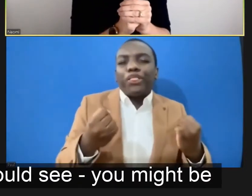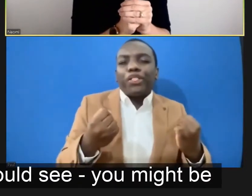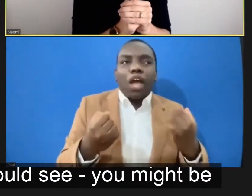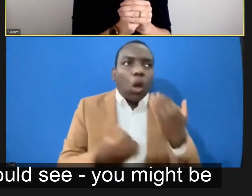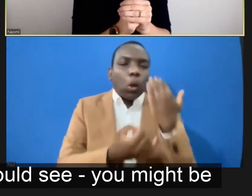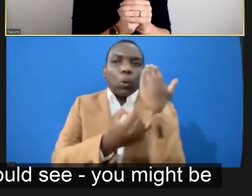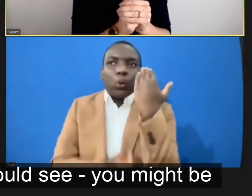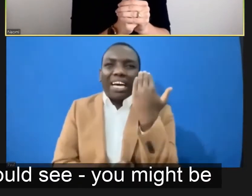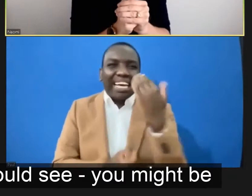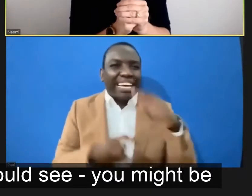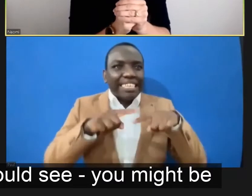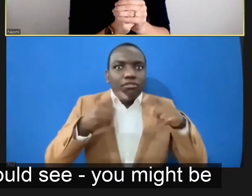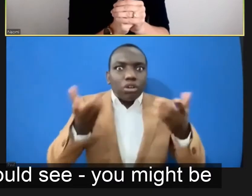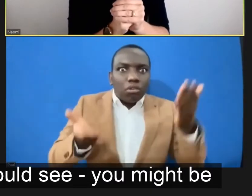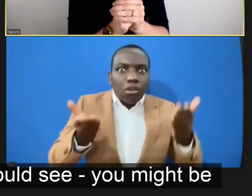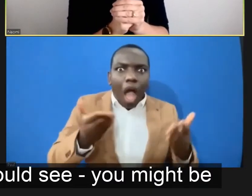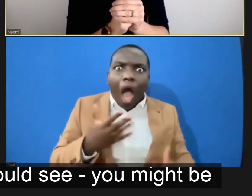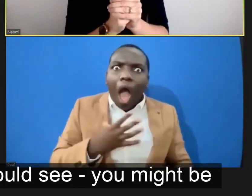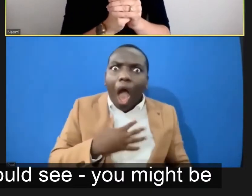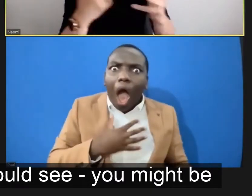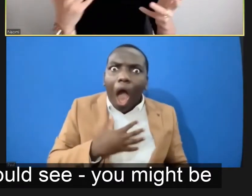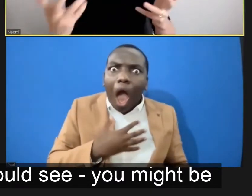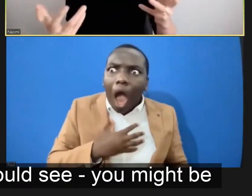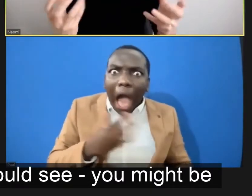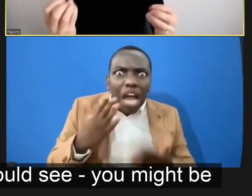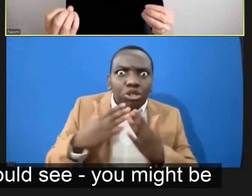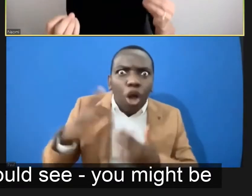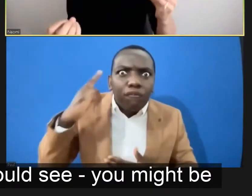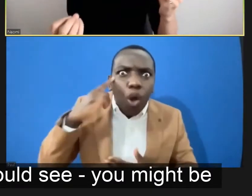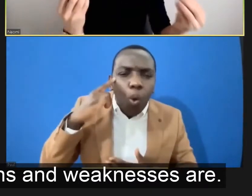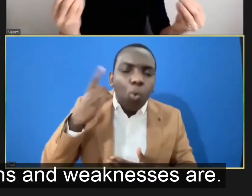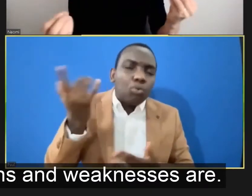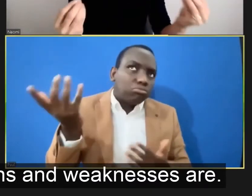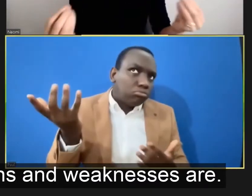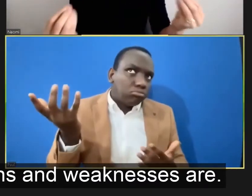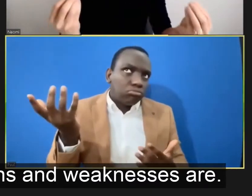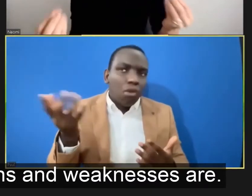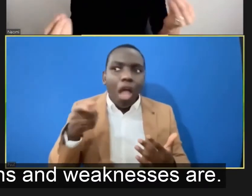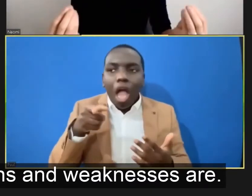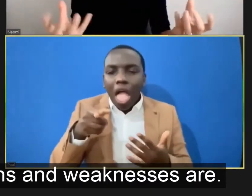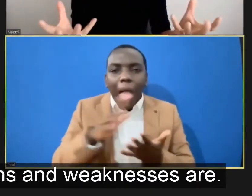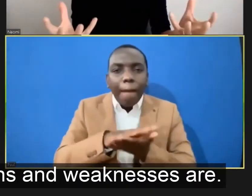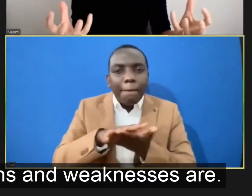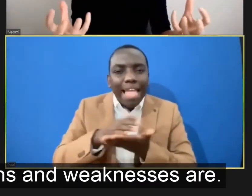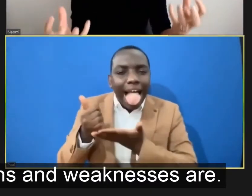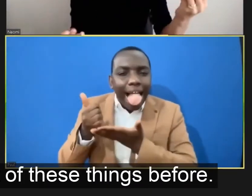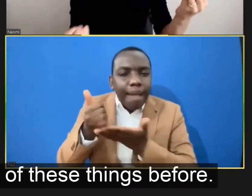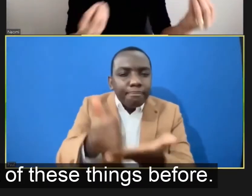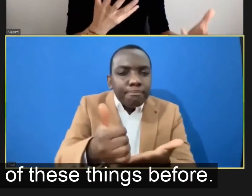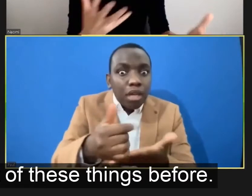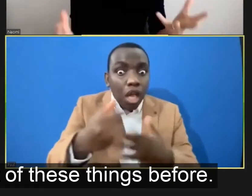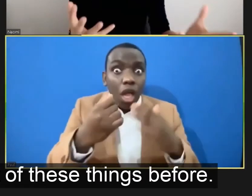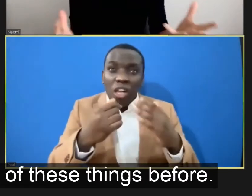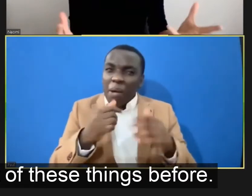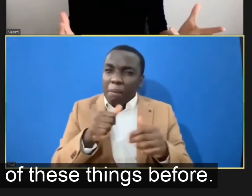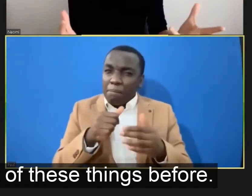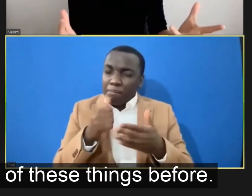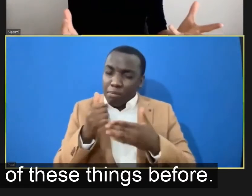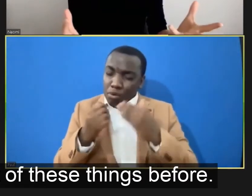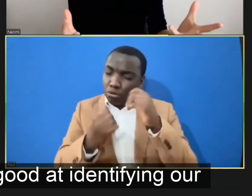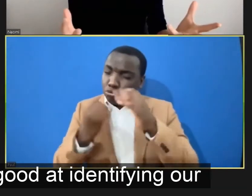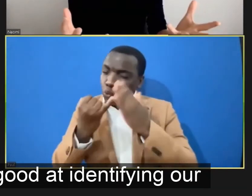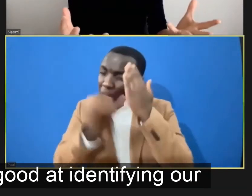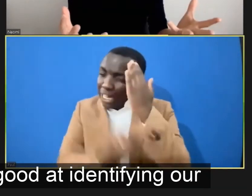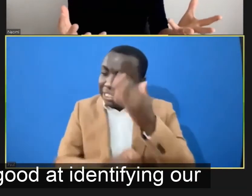For example, you could see that you might be surprised by what your strengths and weaknesses are. You might never have thought of these things